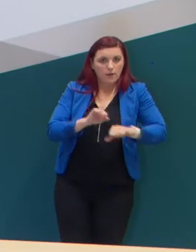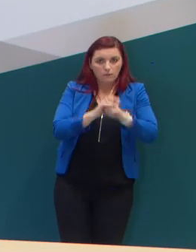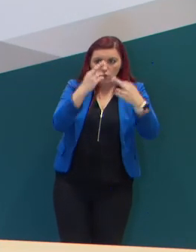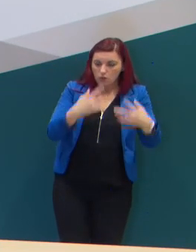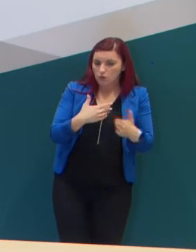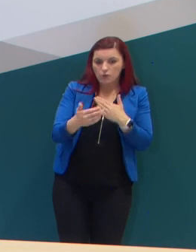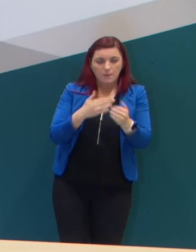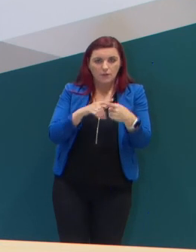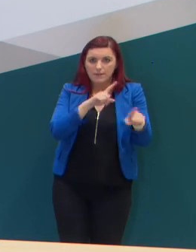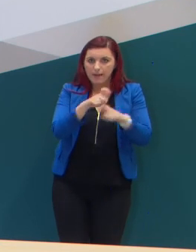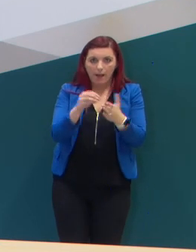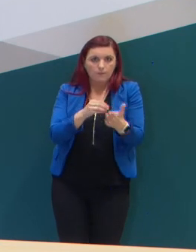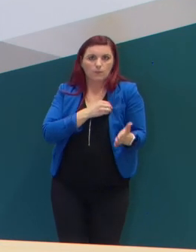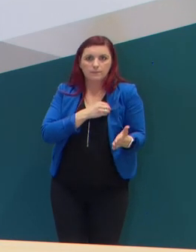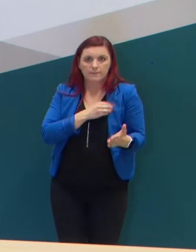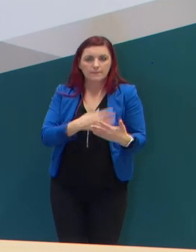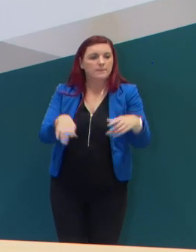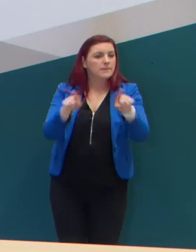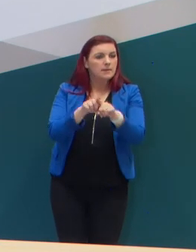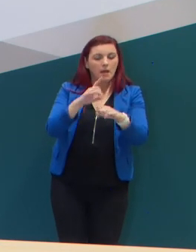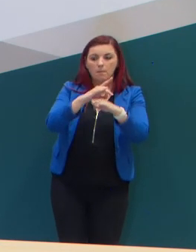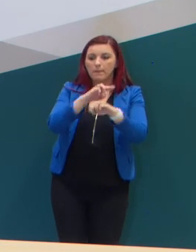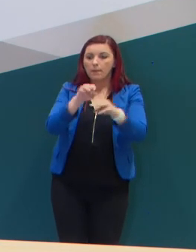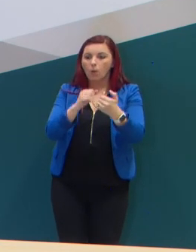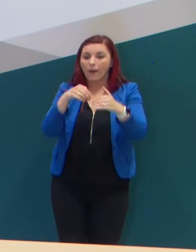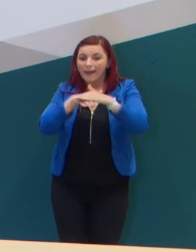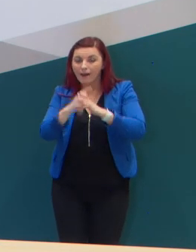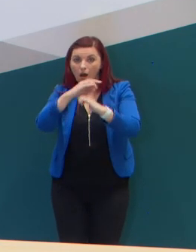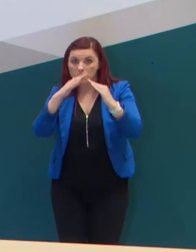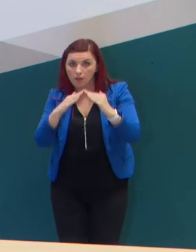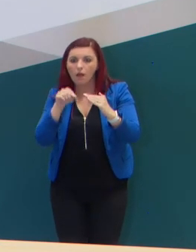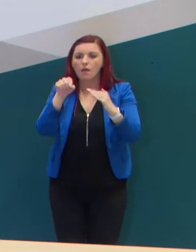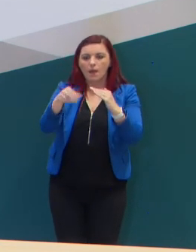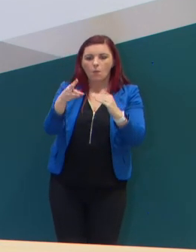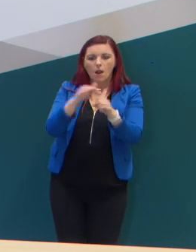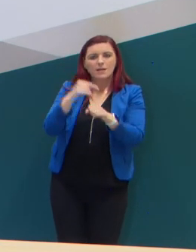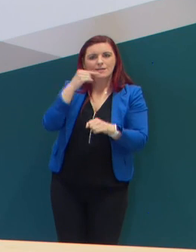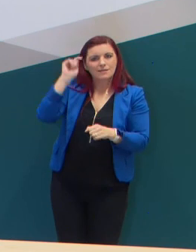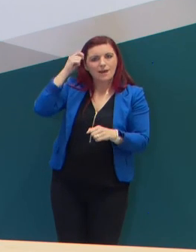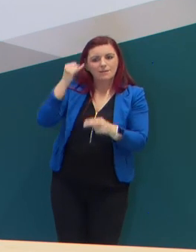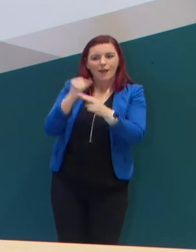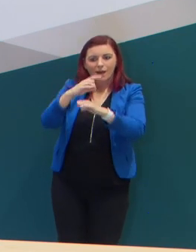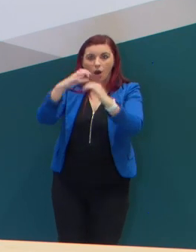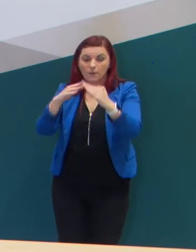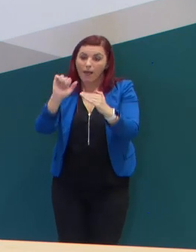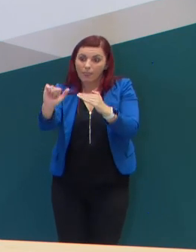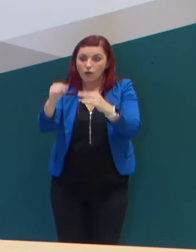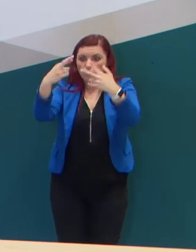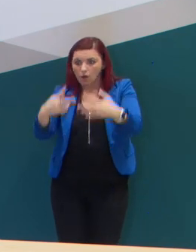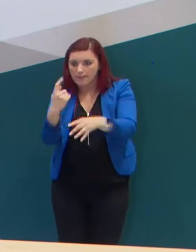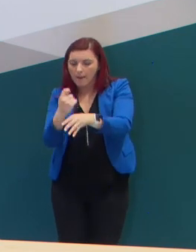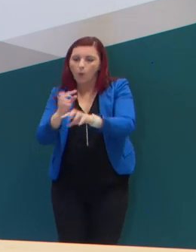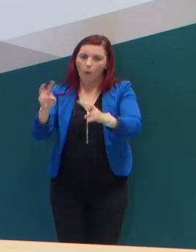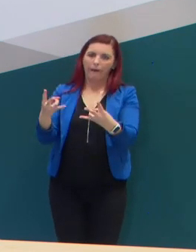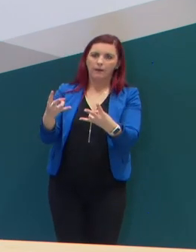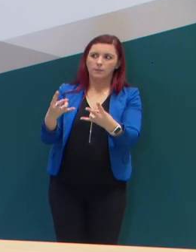being performed at hospital. So for hospitalised patients are being performed on hospital sites. So their turnaround times would be significantly shorter than that. Tony,